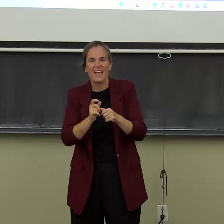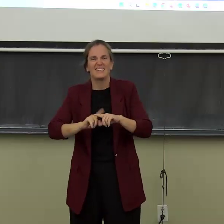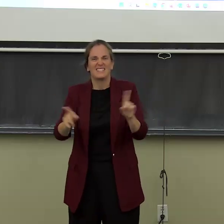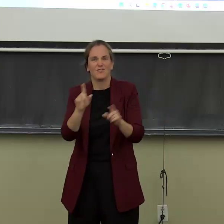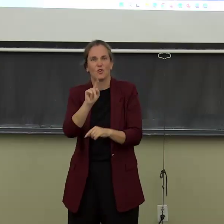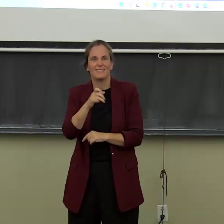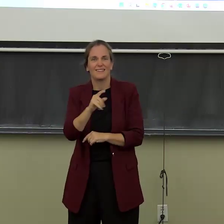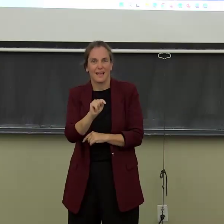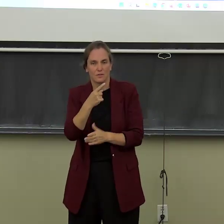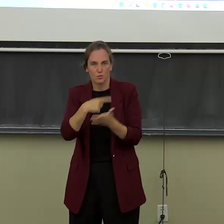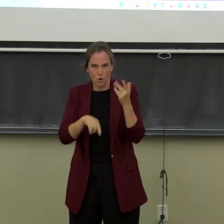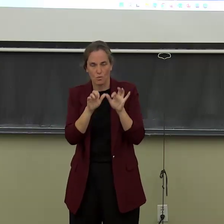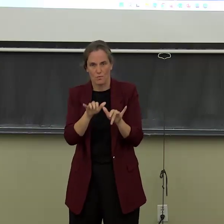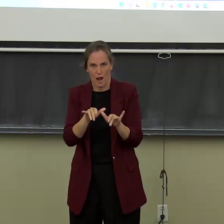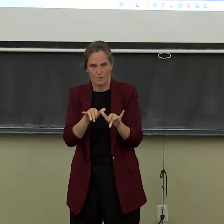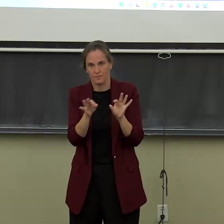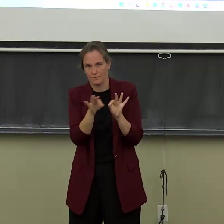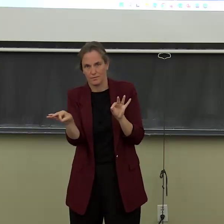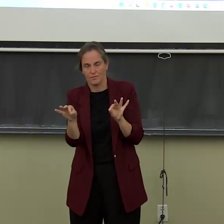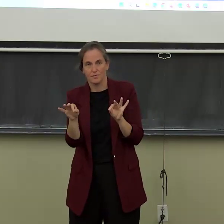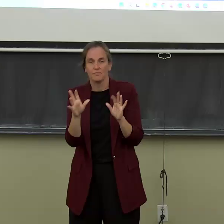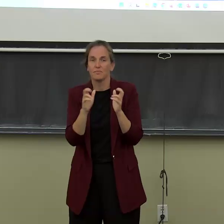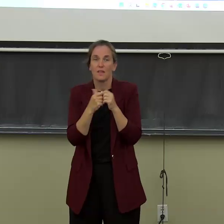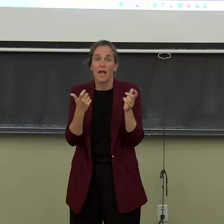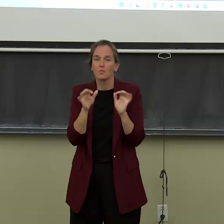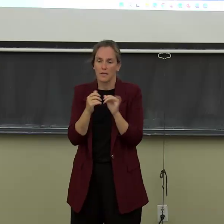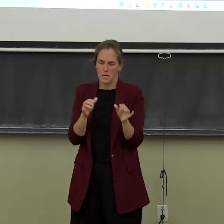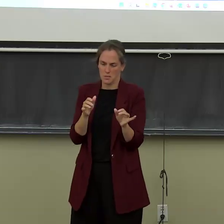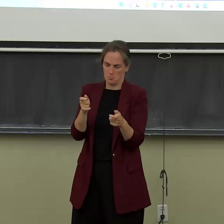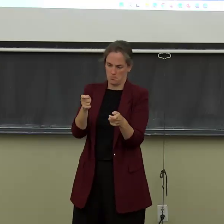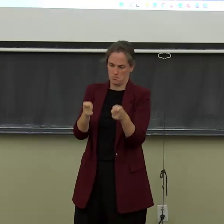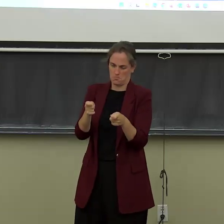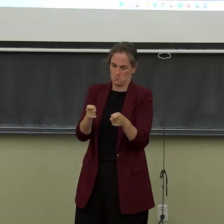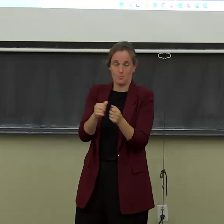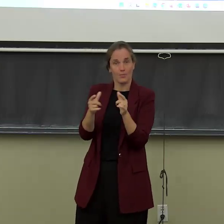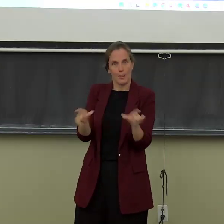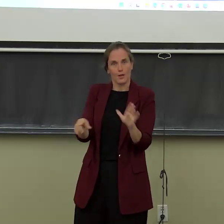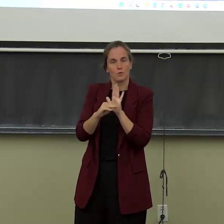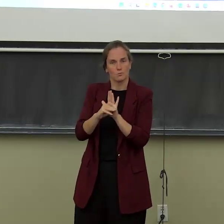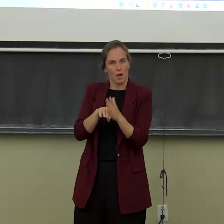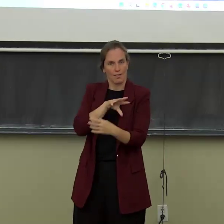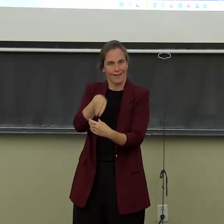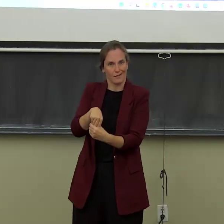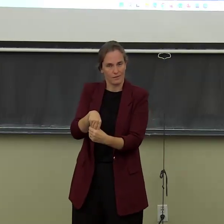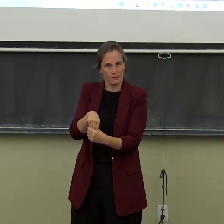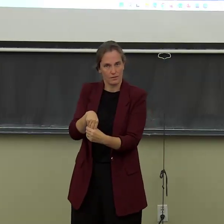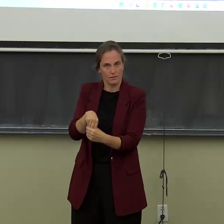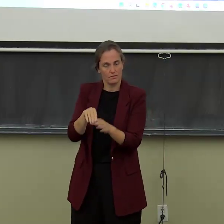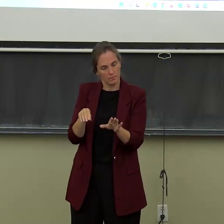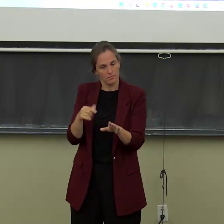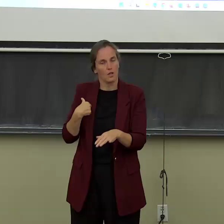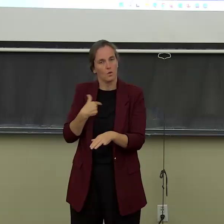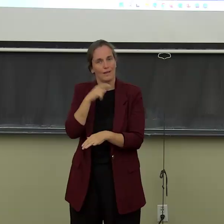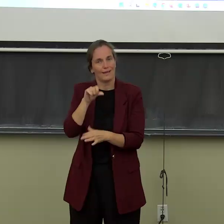and have a little bit of torpedation of the language models in there? Do we need to